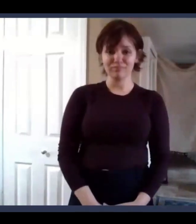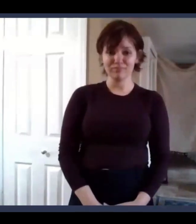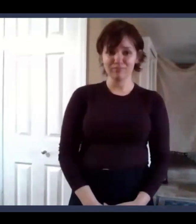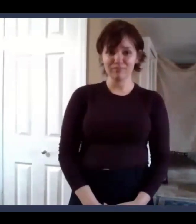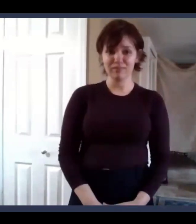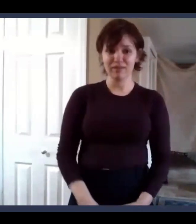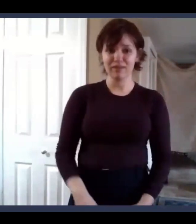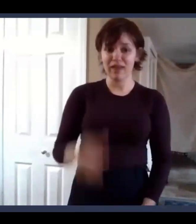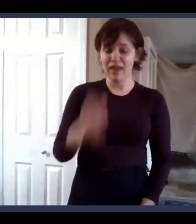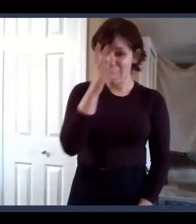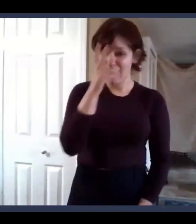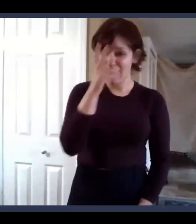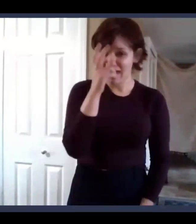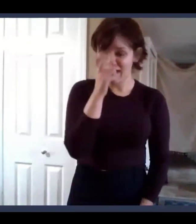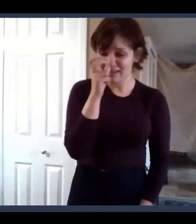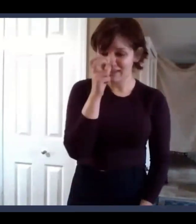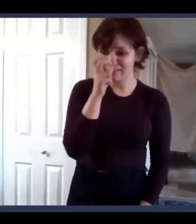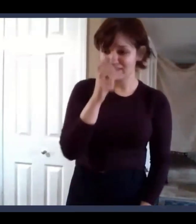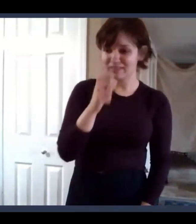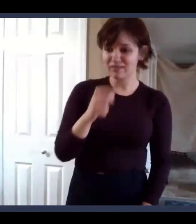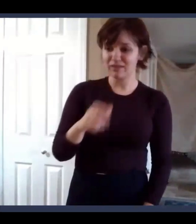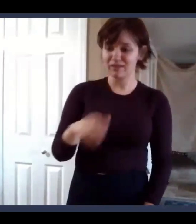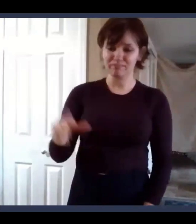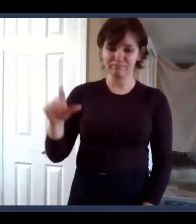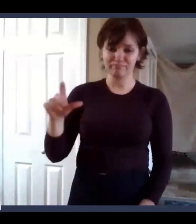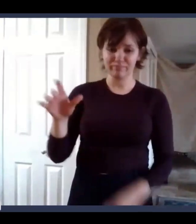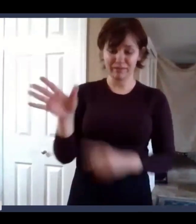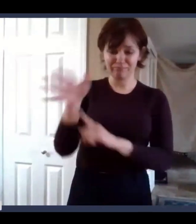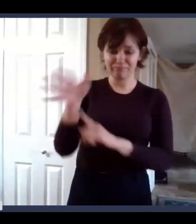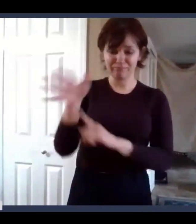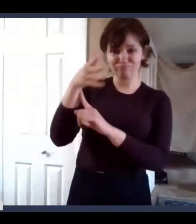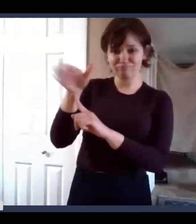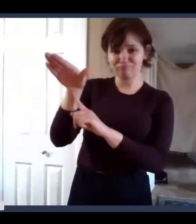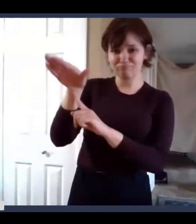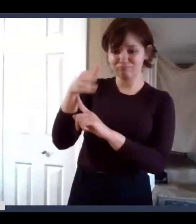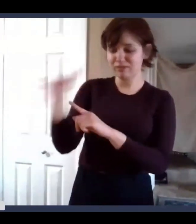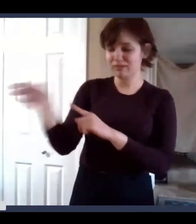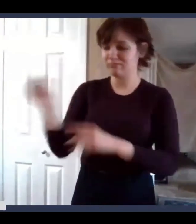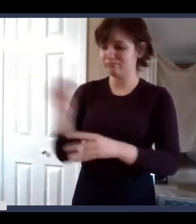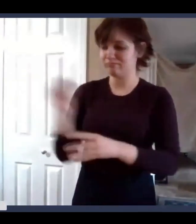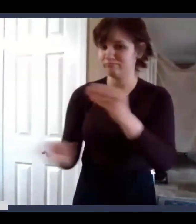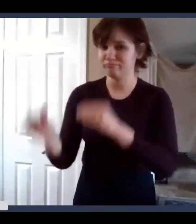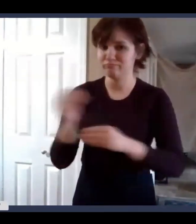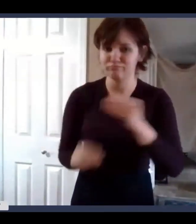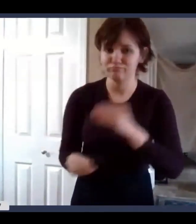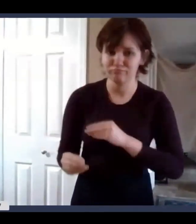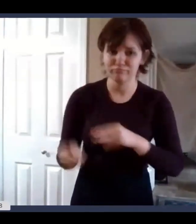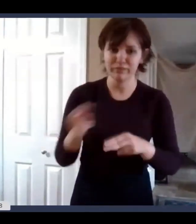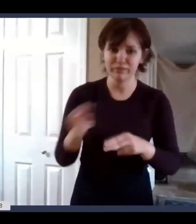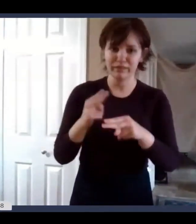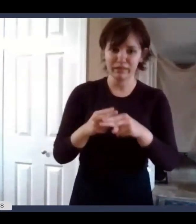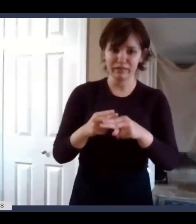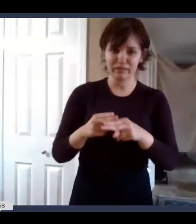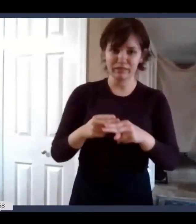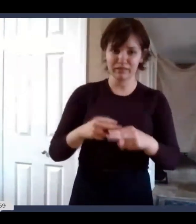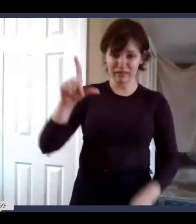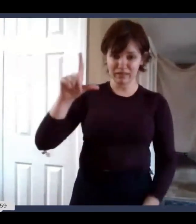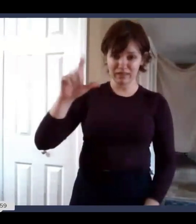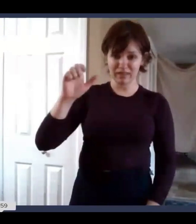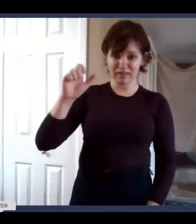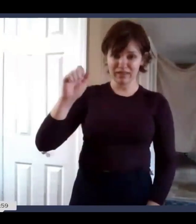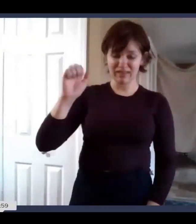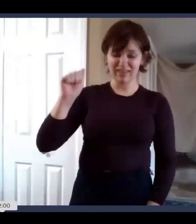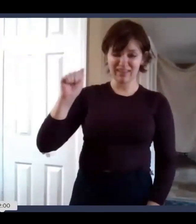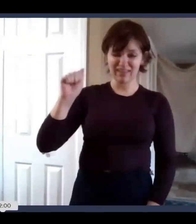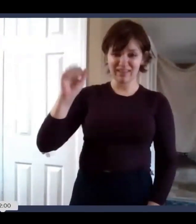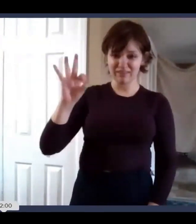harvest leaves, they're leafcutter ants that you've maybe seen pictures of. They carry little round bits of leaves in their mouth that look